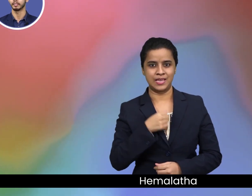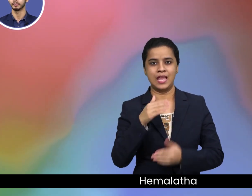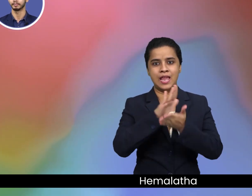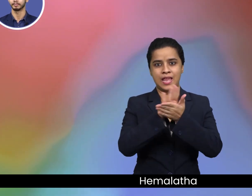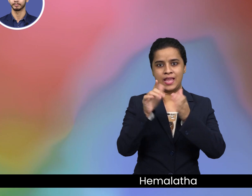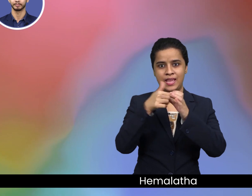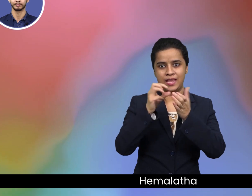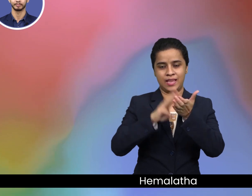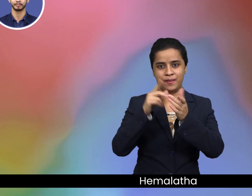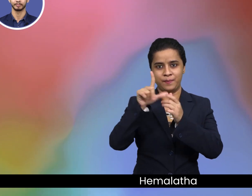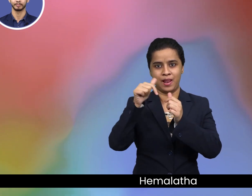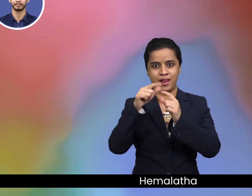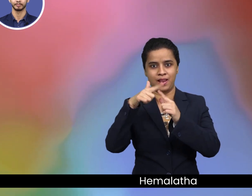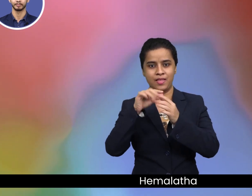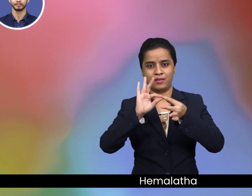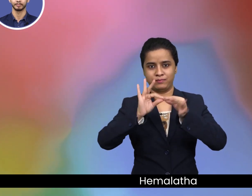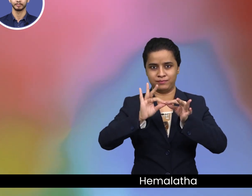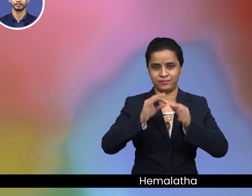Hemalata.